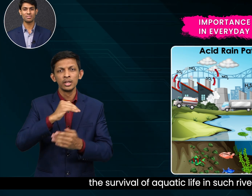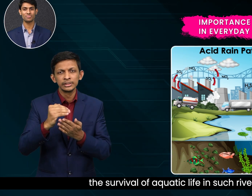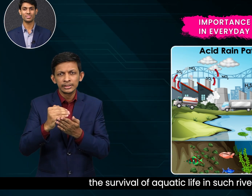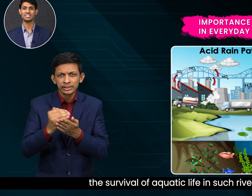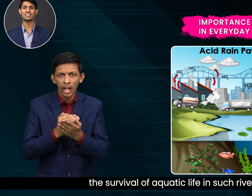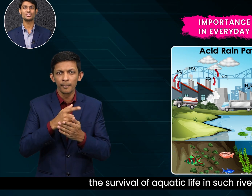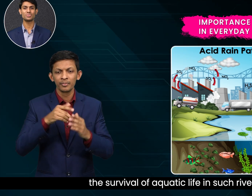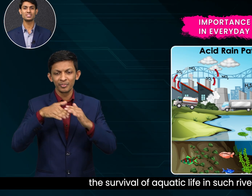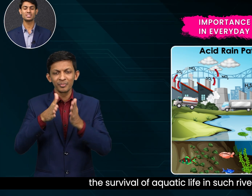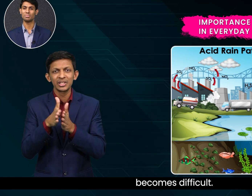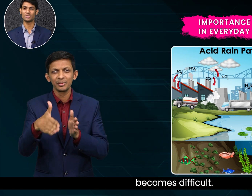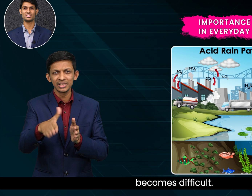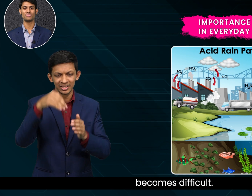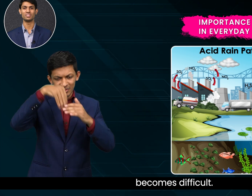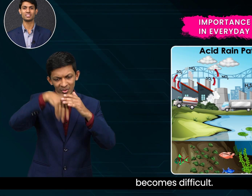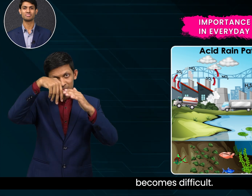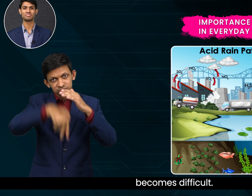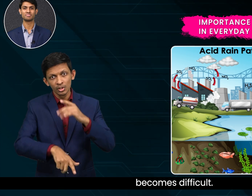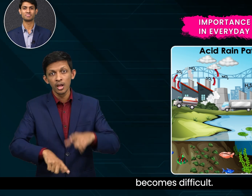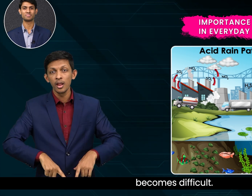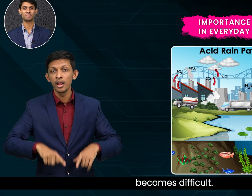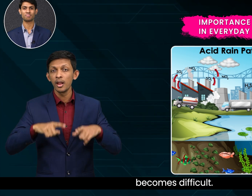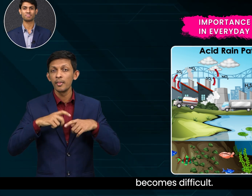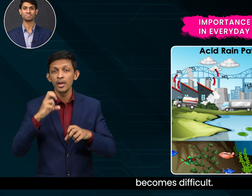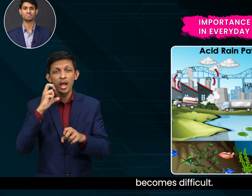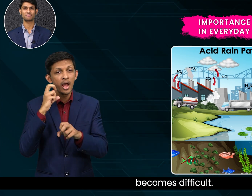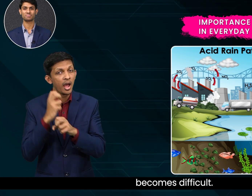aquatic life in such rivers becomes difficult.